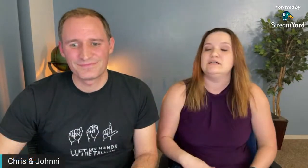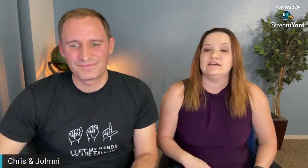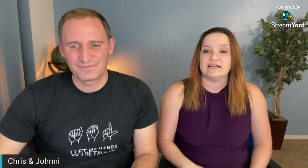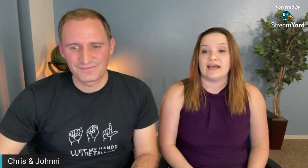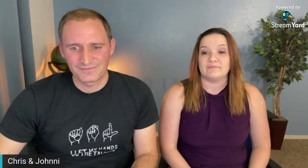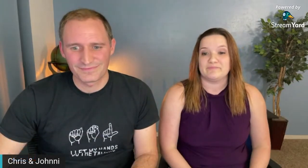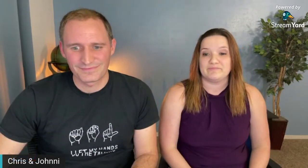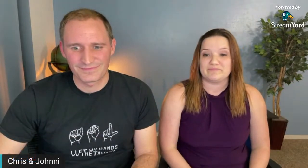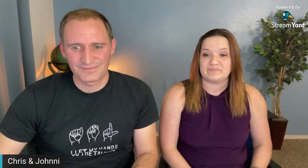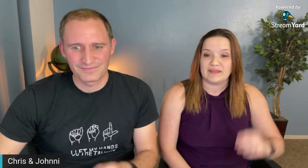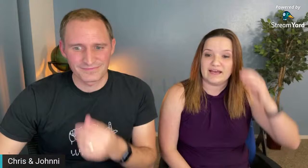yeah.